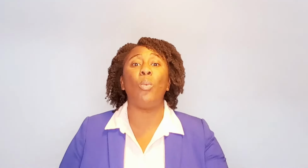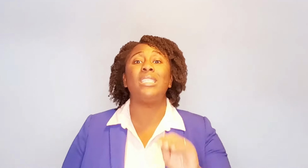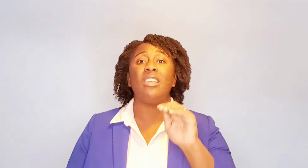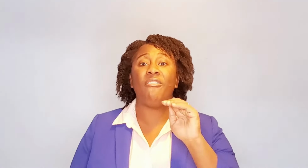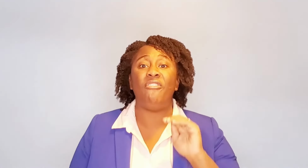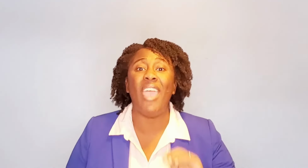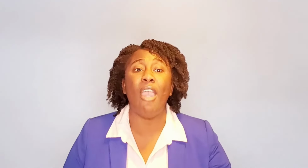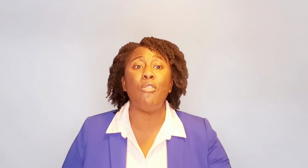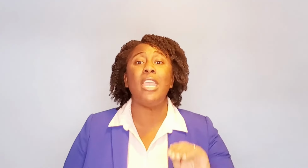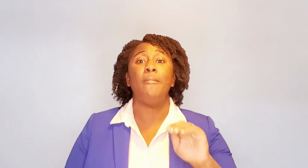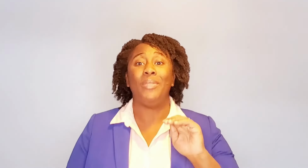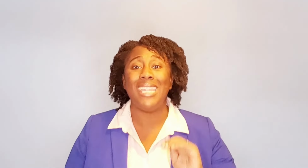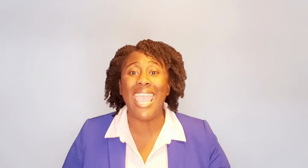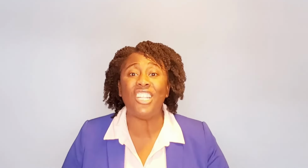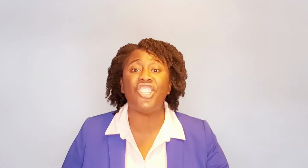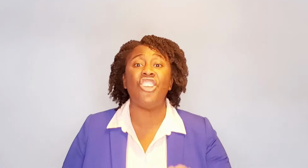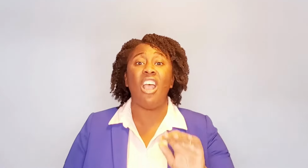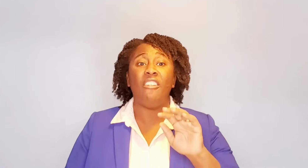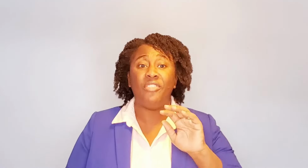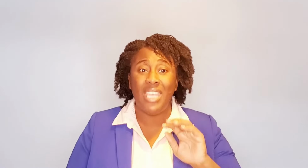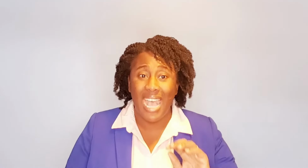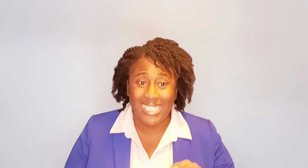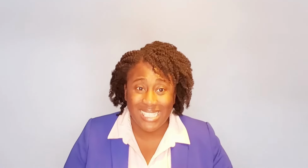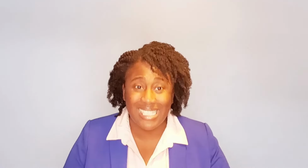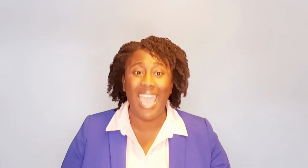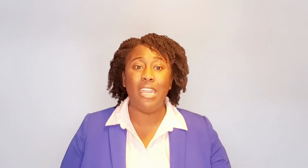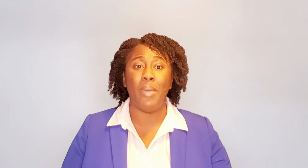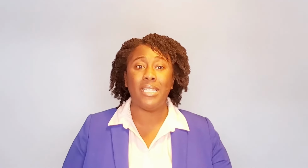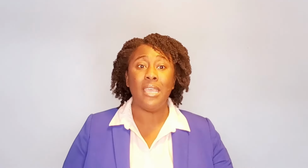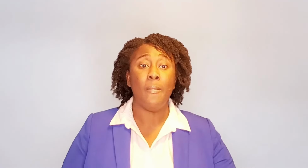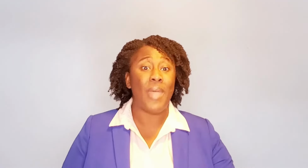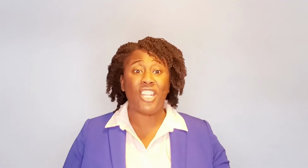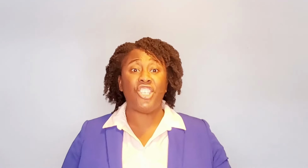the very nature of the assignment